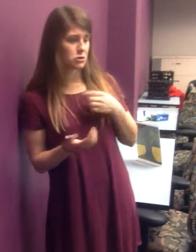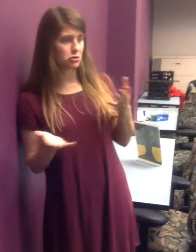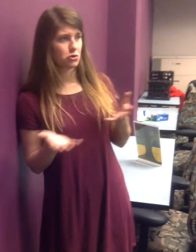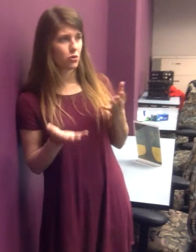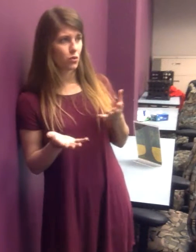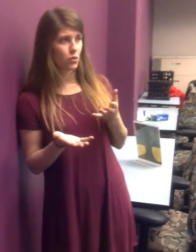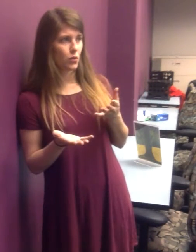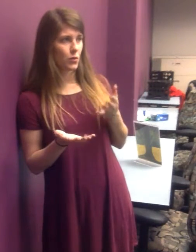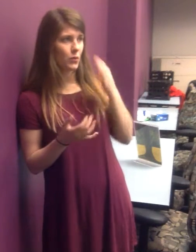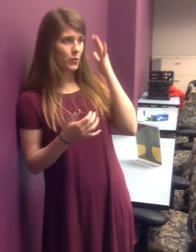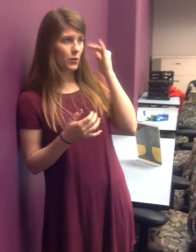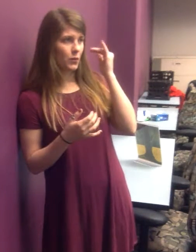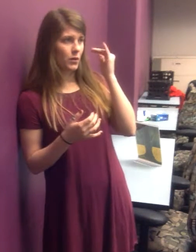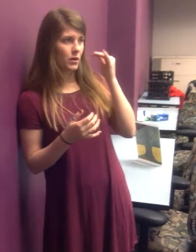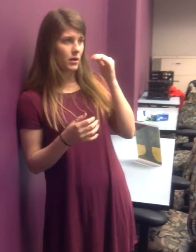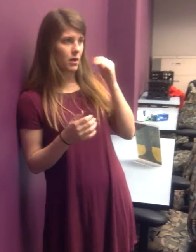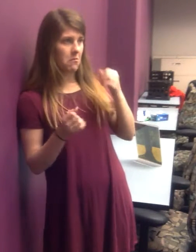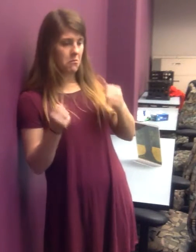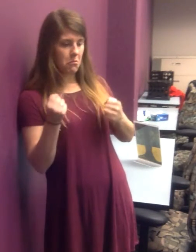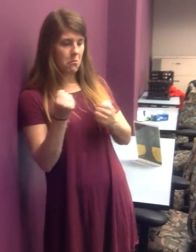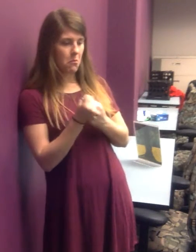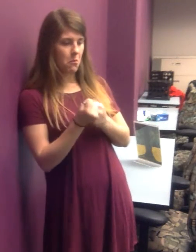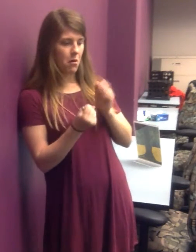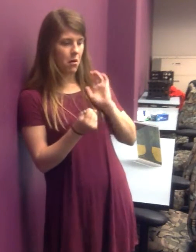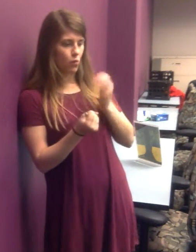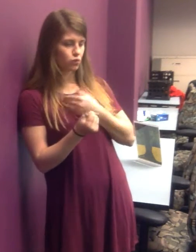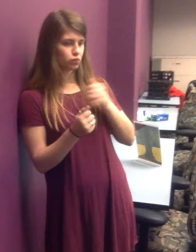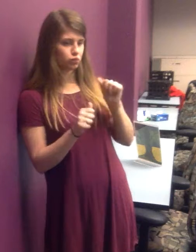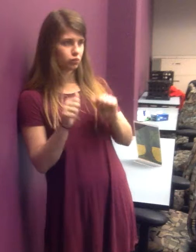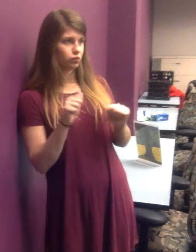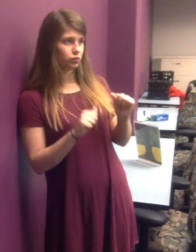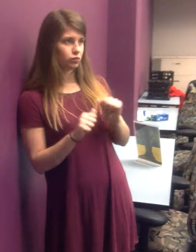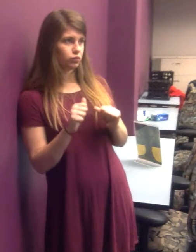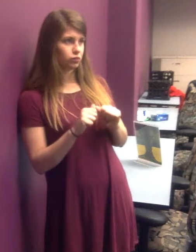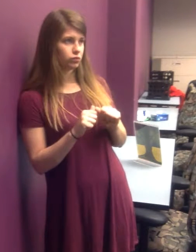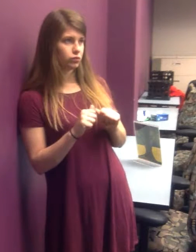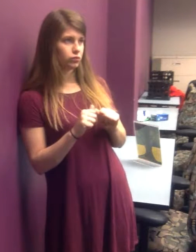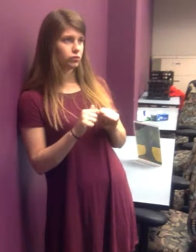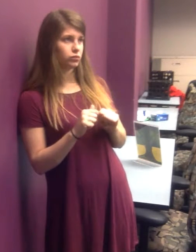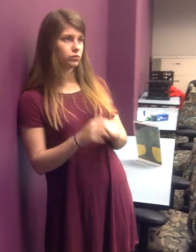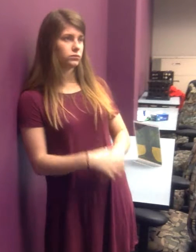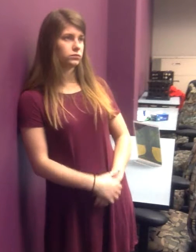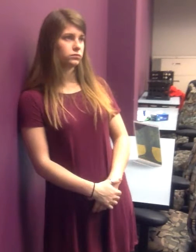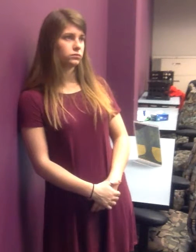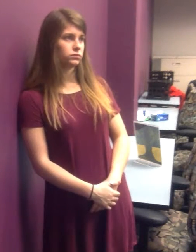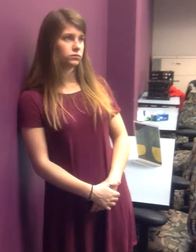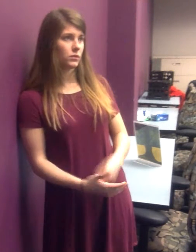right? A better funded. You said, we've made great headway. What it means for candidates